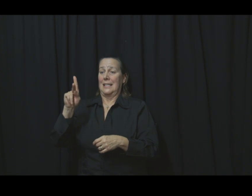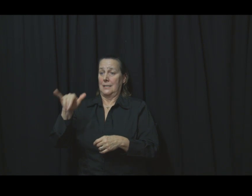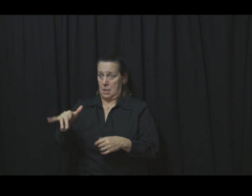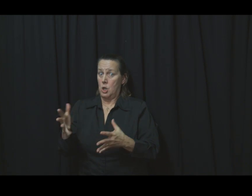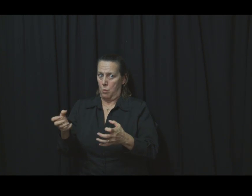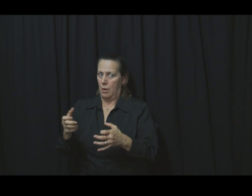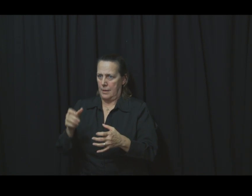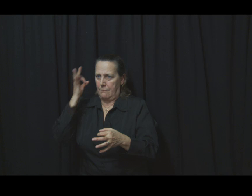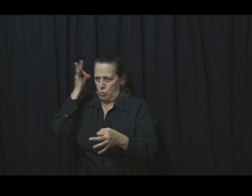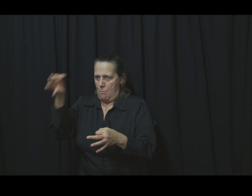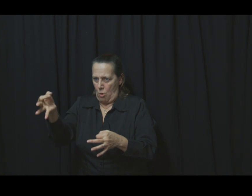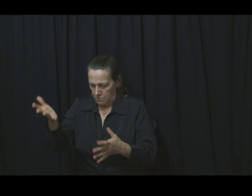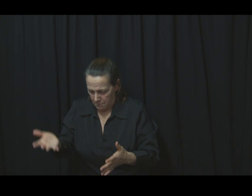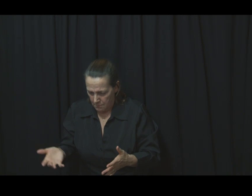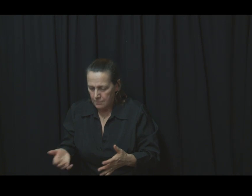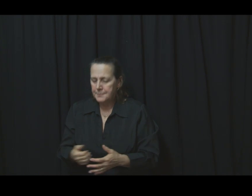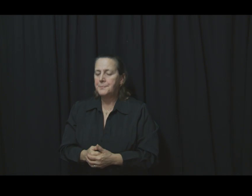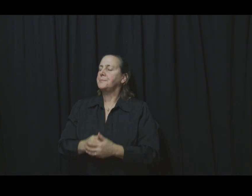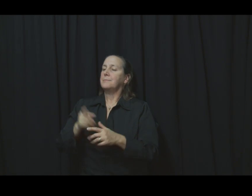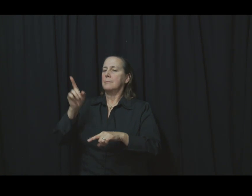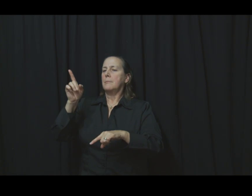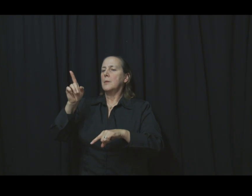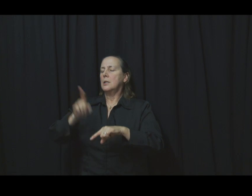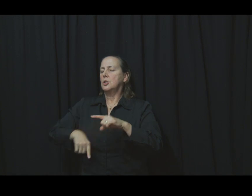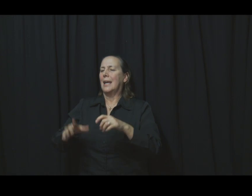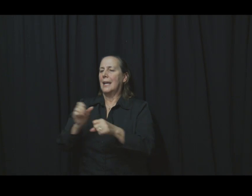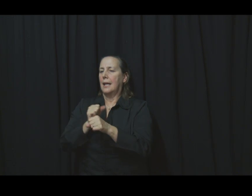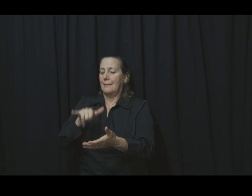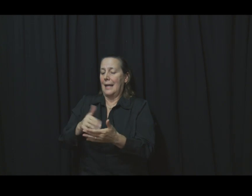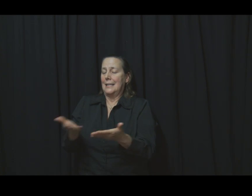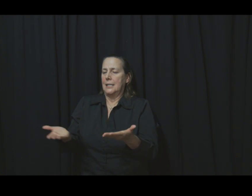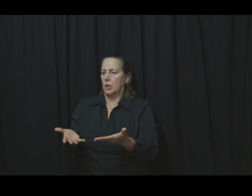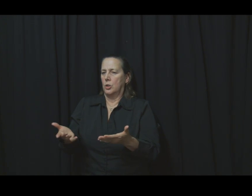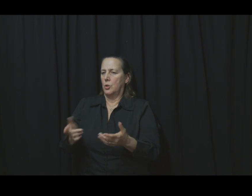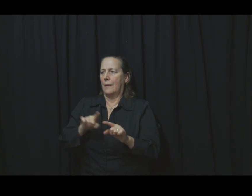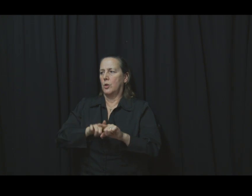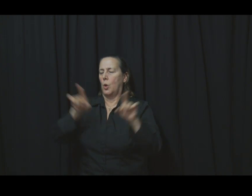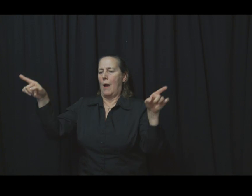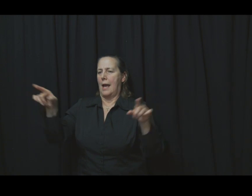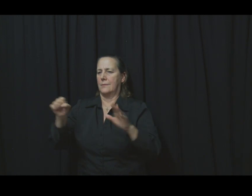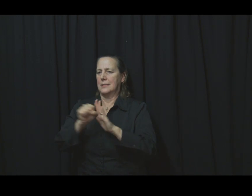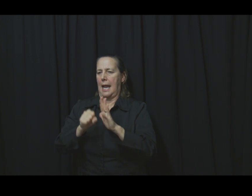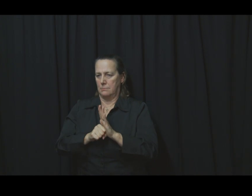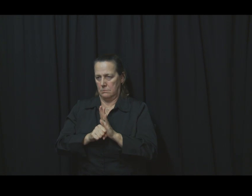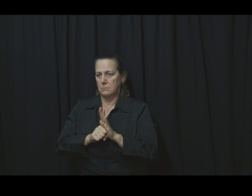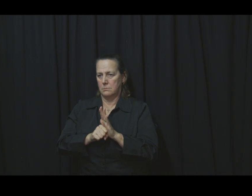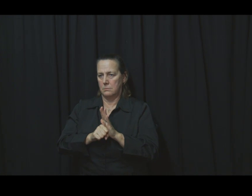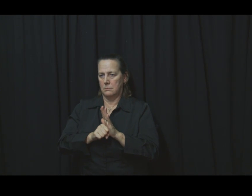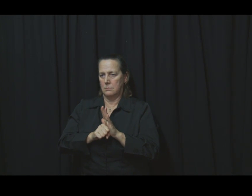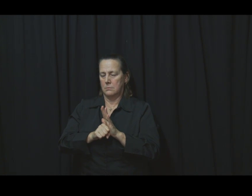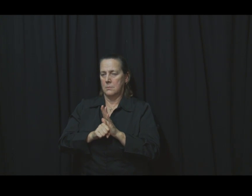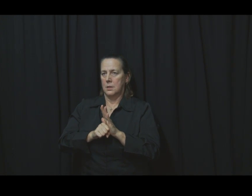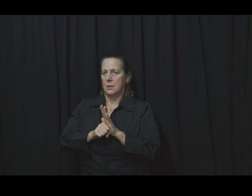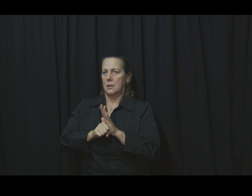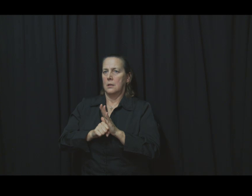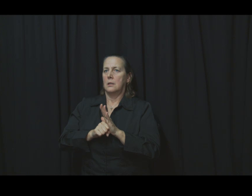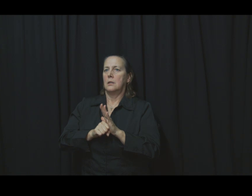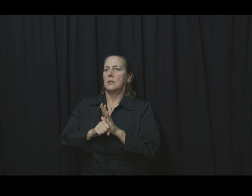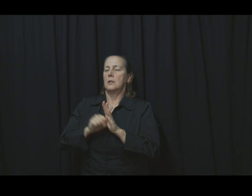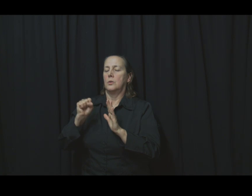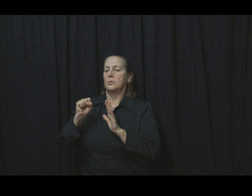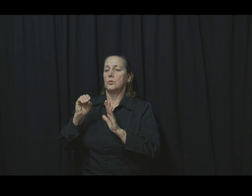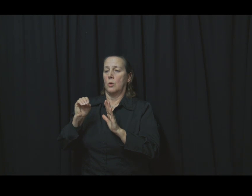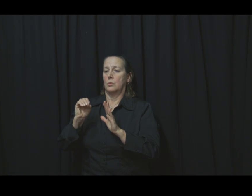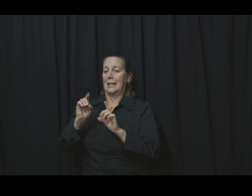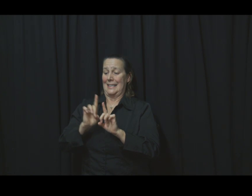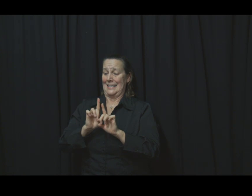You can't get this here. You have to go out of state. Now, as far as the distance